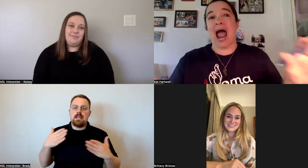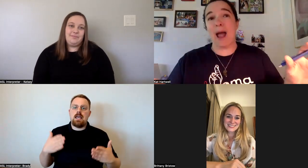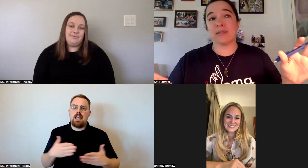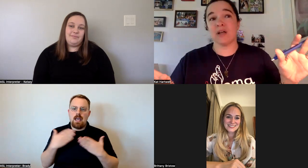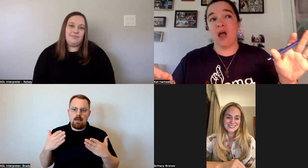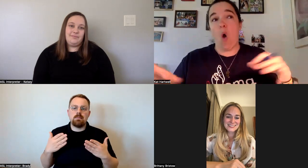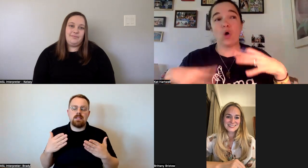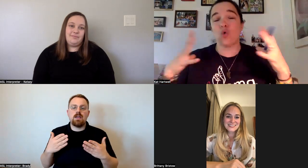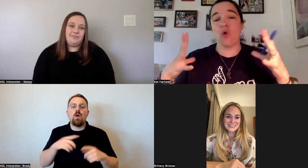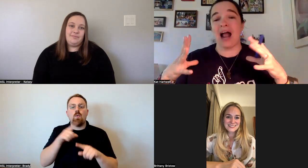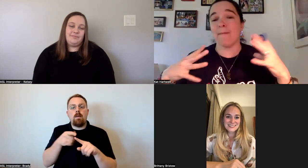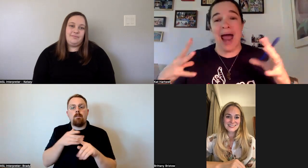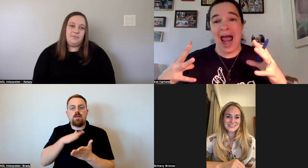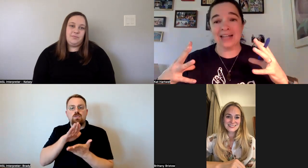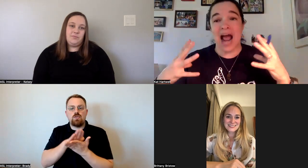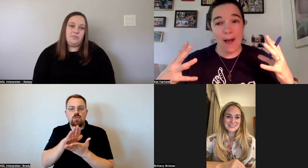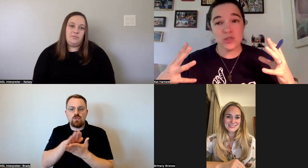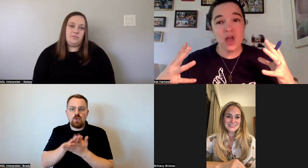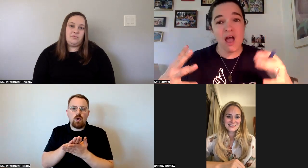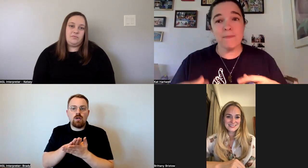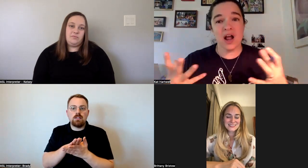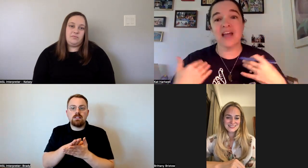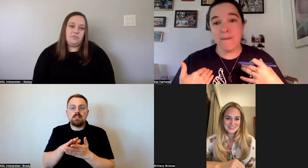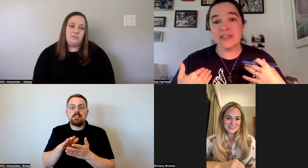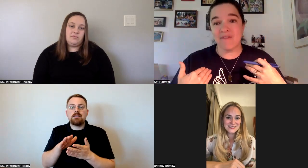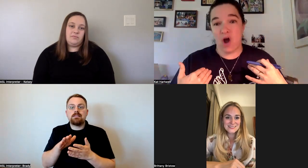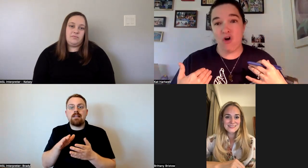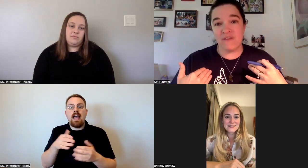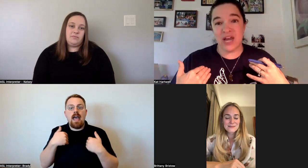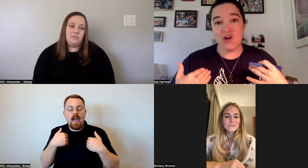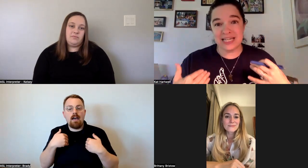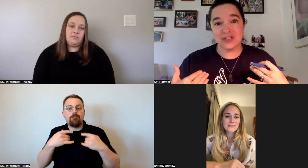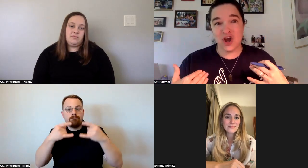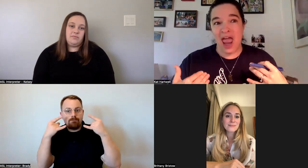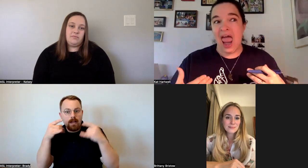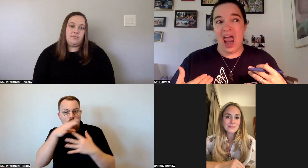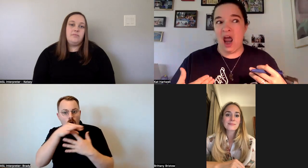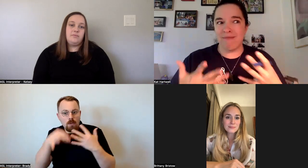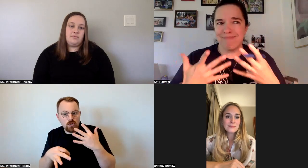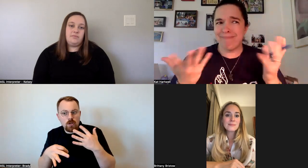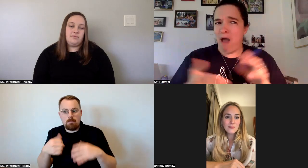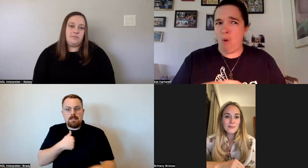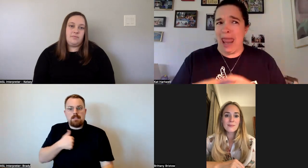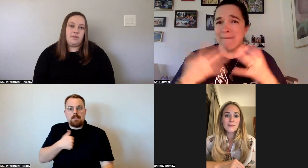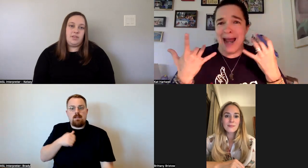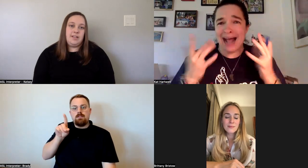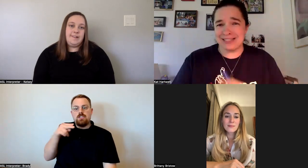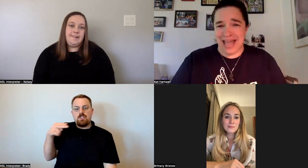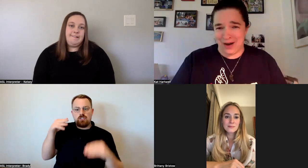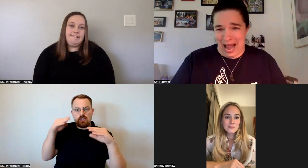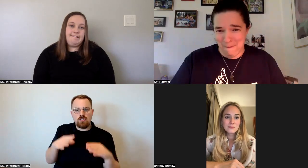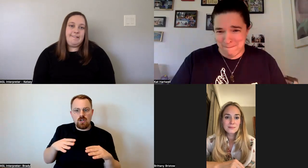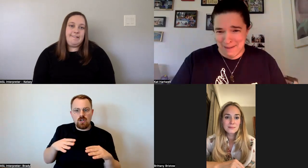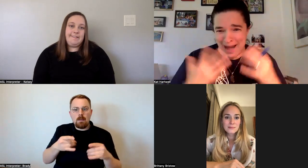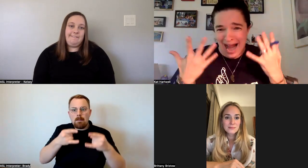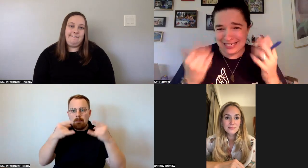school stopped or doing like a math optional because I'm a deaf holiday period teacher. And okay, math is